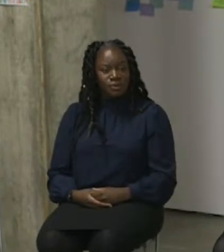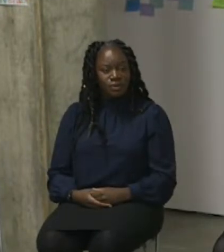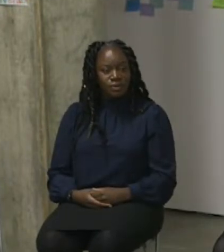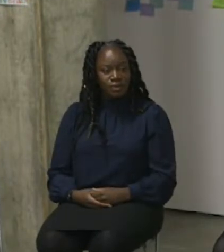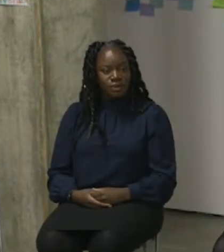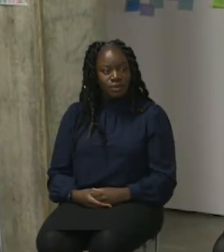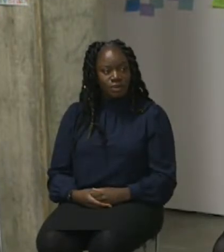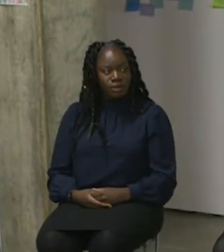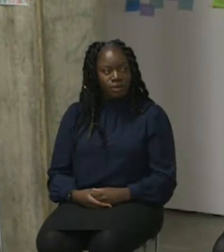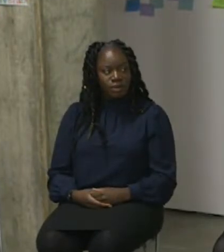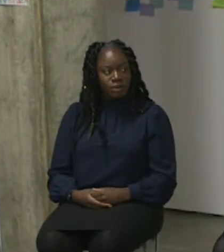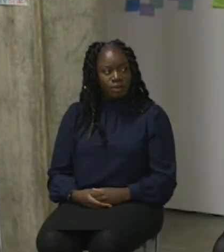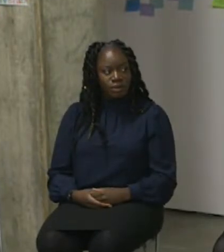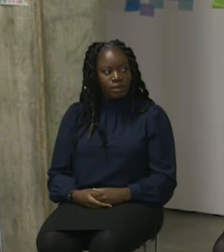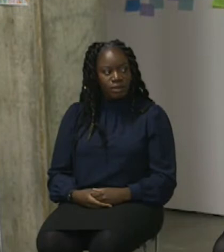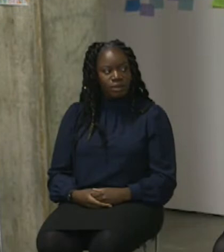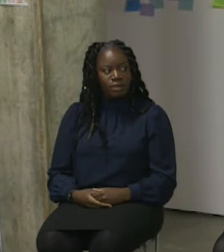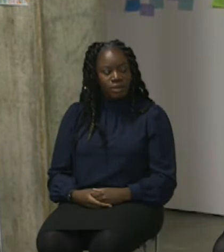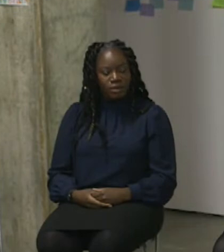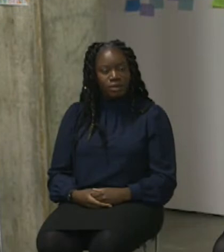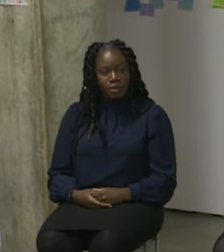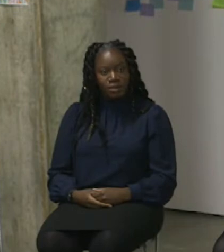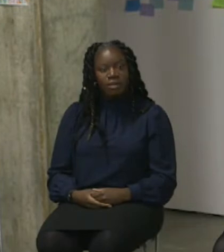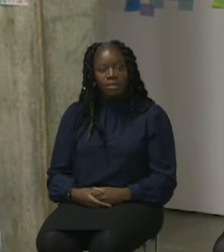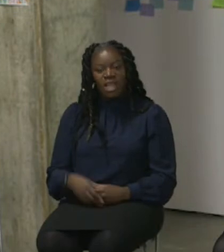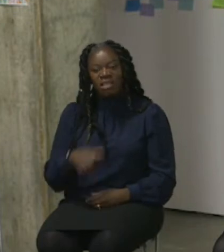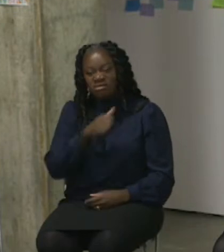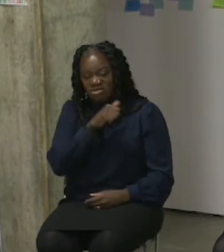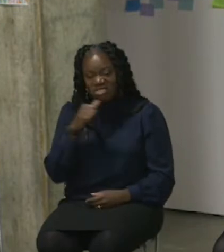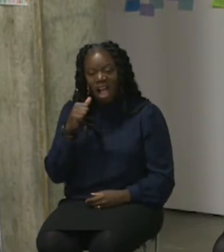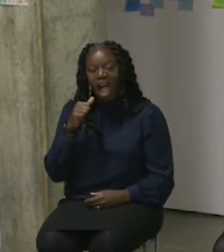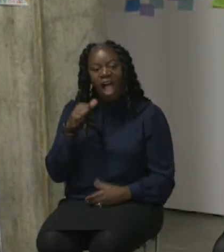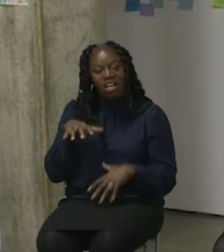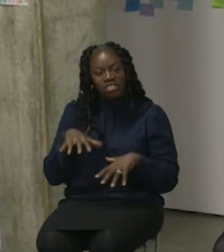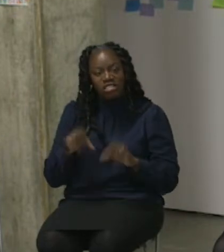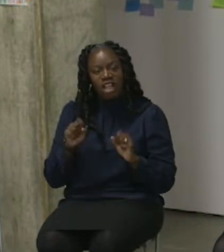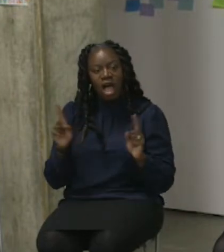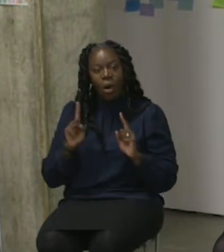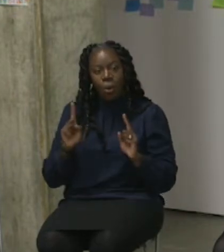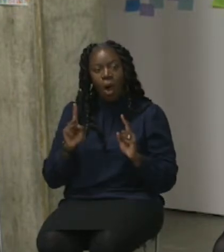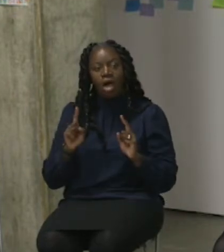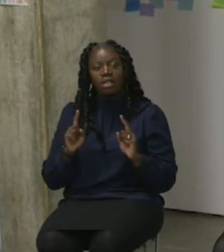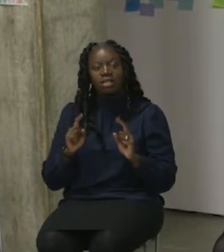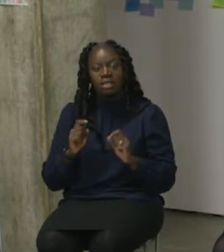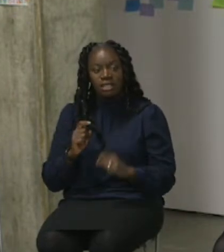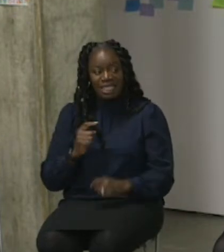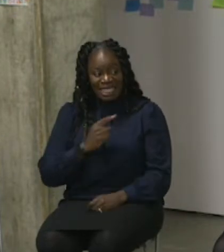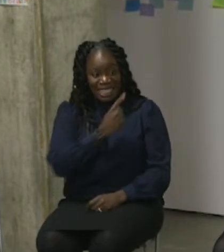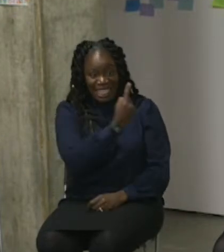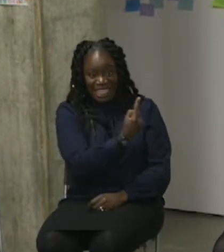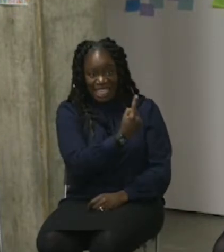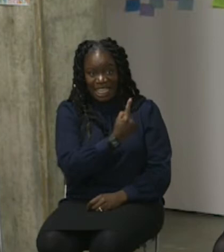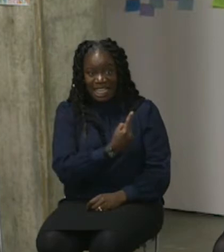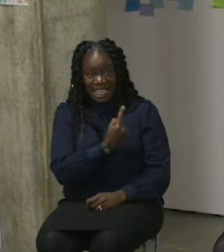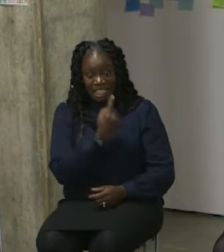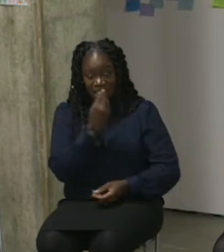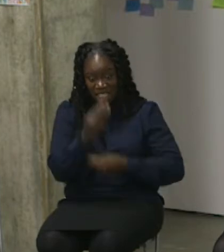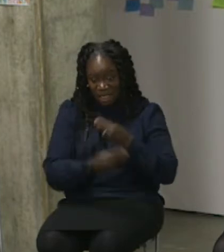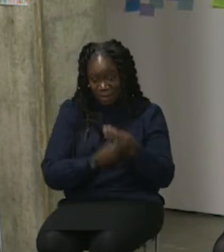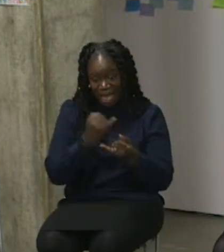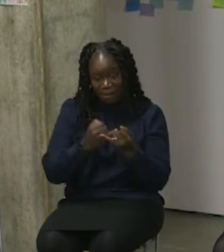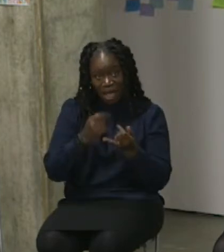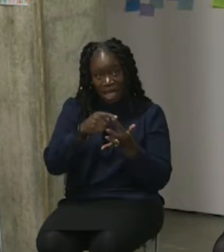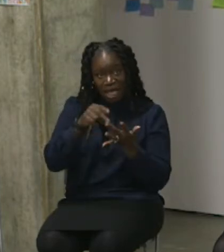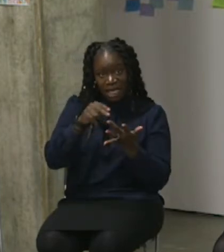and what we thought would be a nice way to open is if you could tell us about Cheney, about